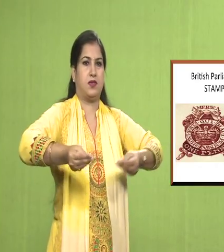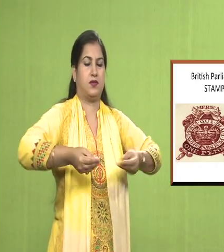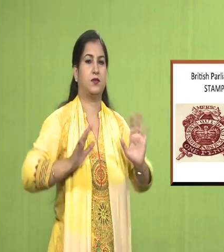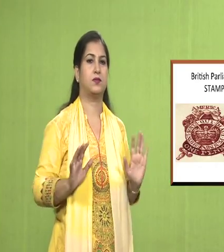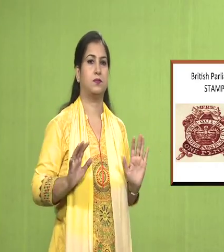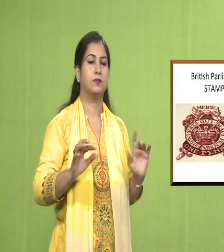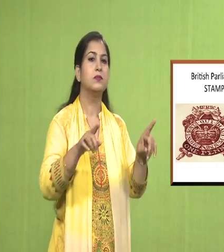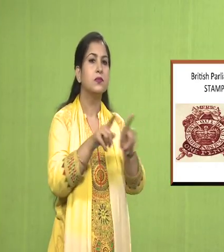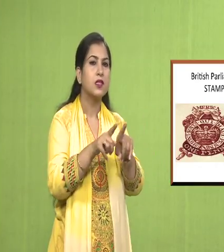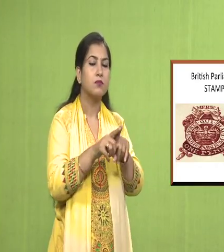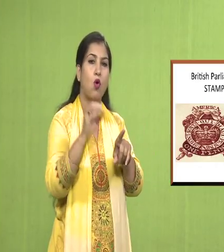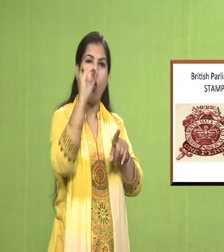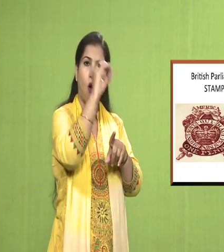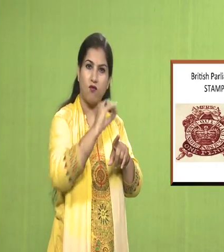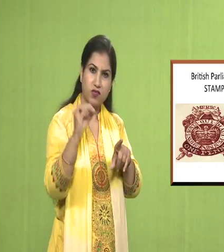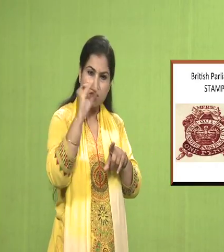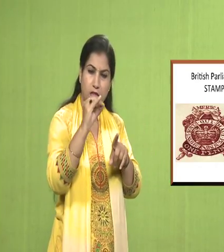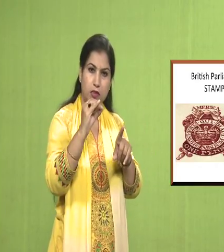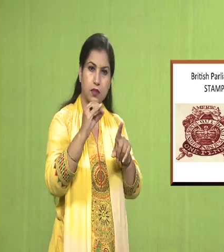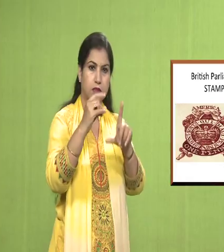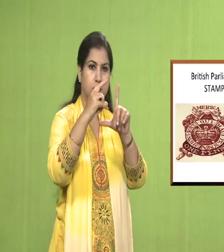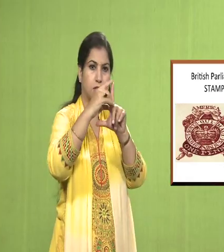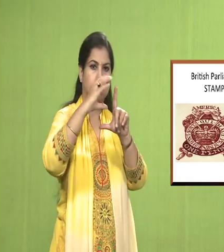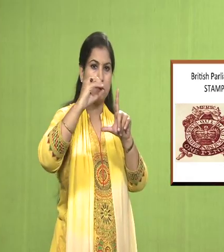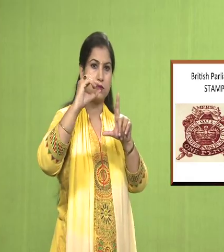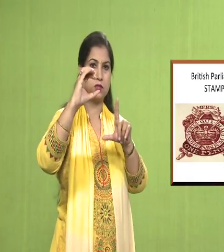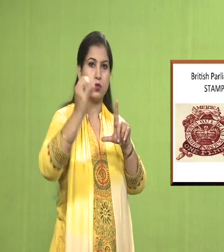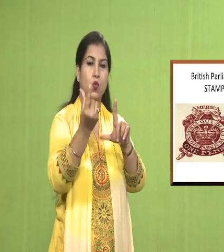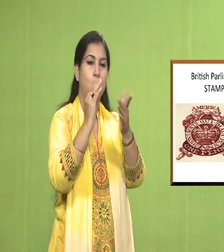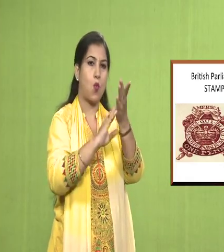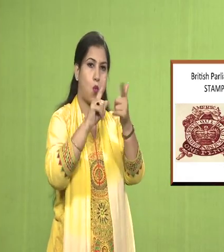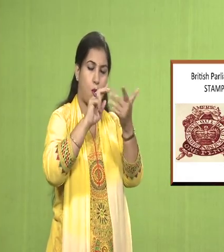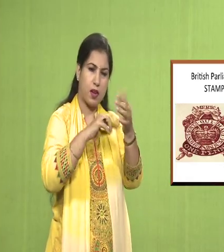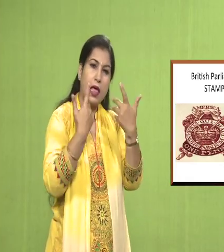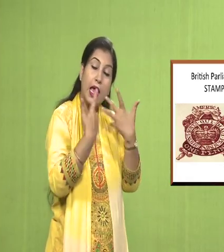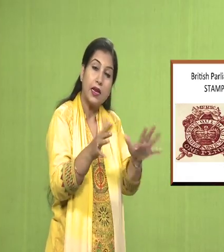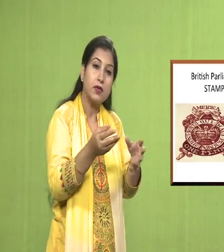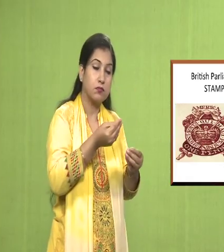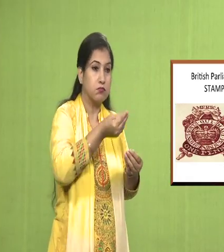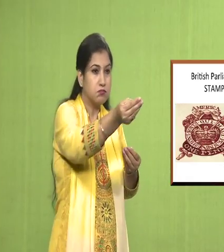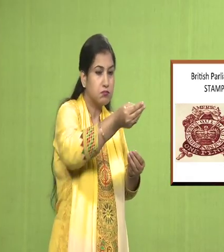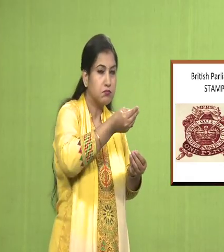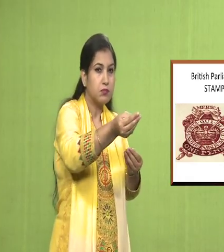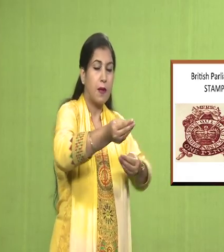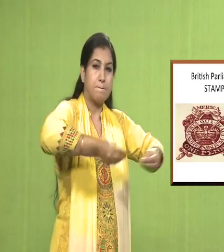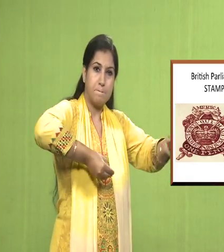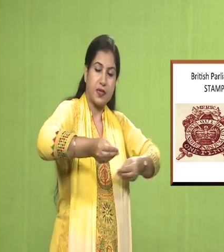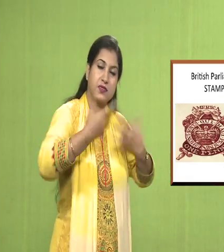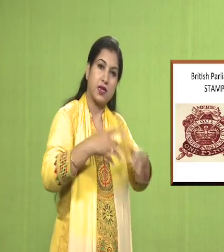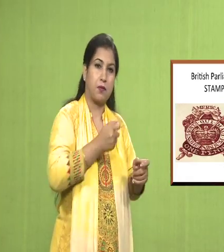activities like official documents, The money that